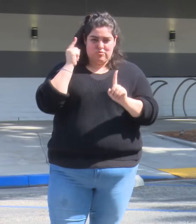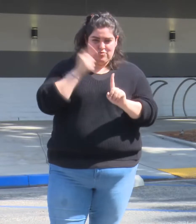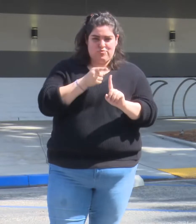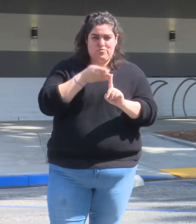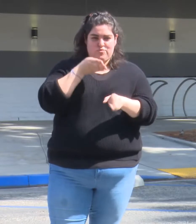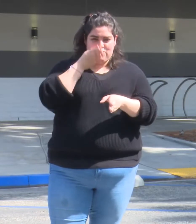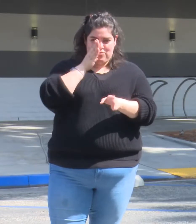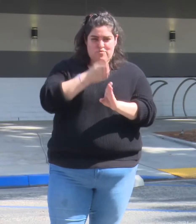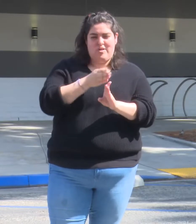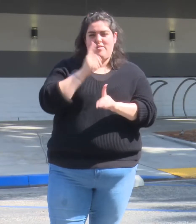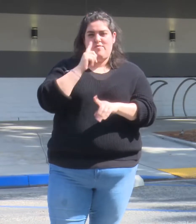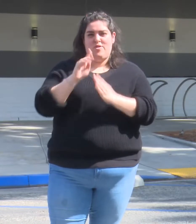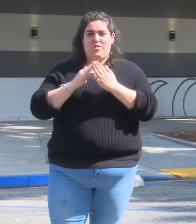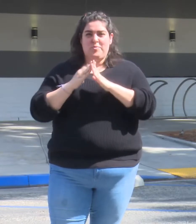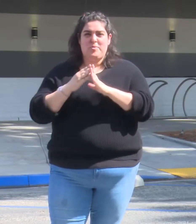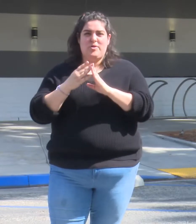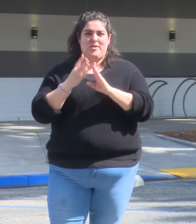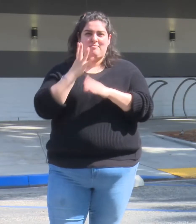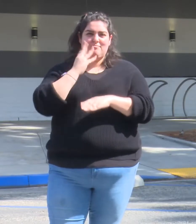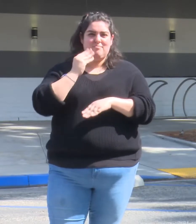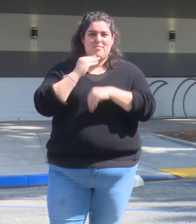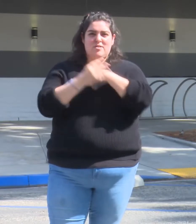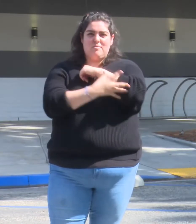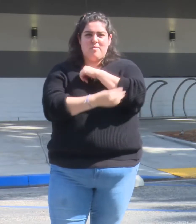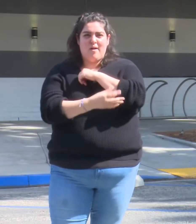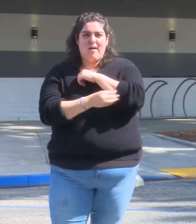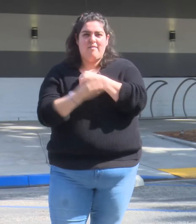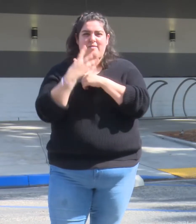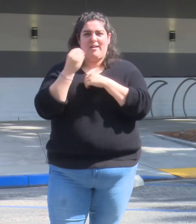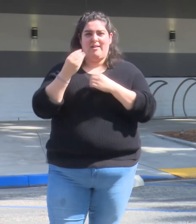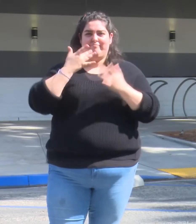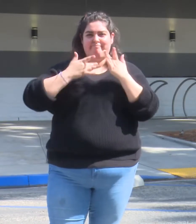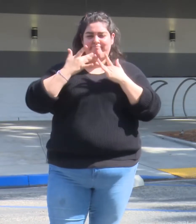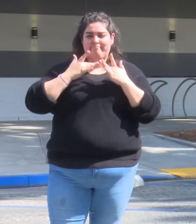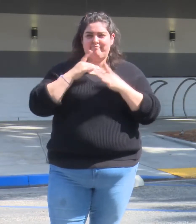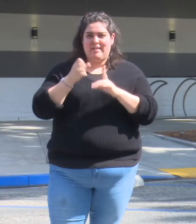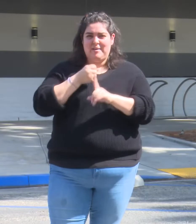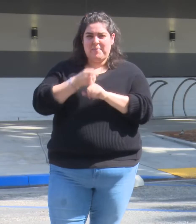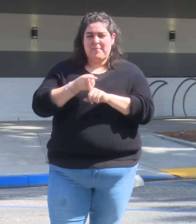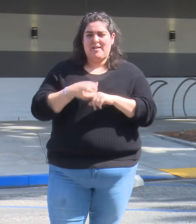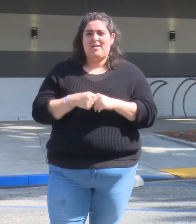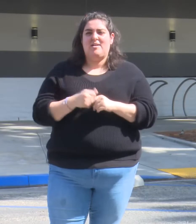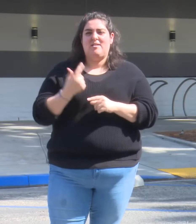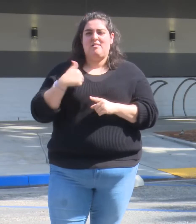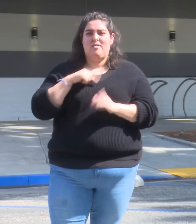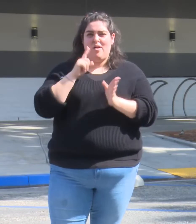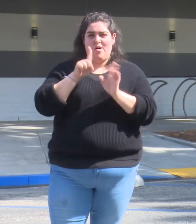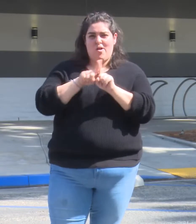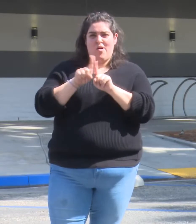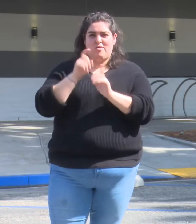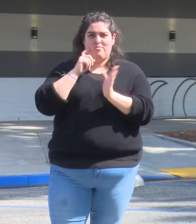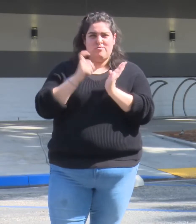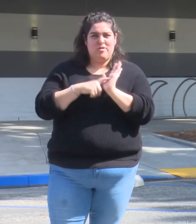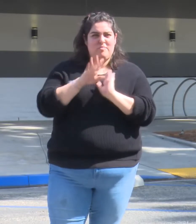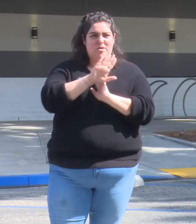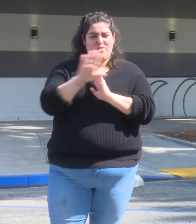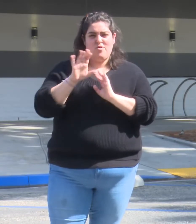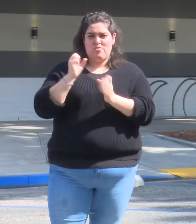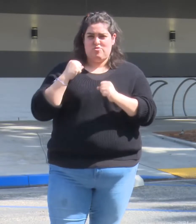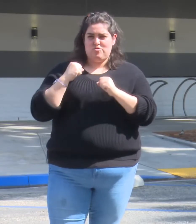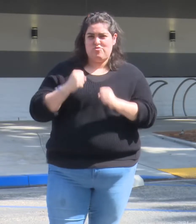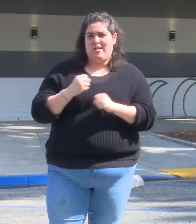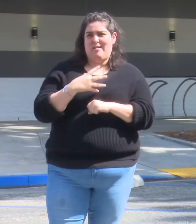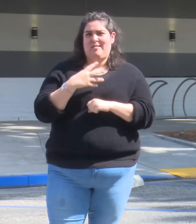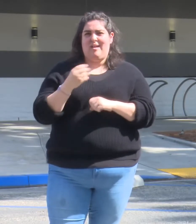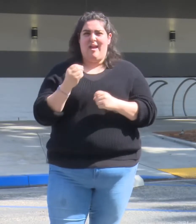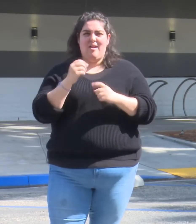and housing insecurity. We also acknowledge the strength and resilience of the community members in North Long Beach and look forward to utilizing our